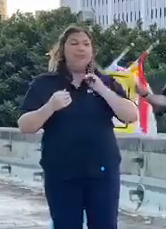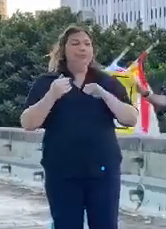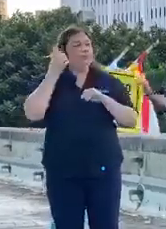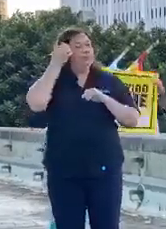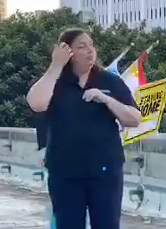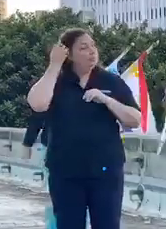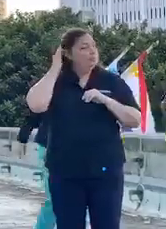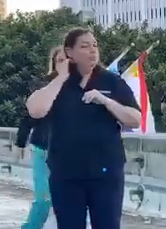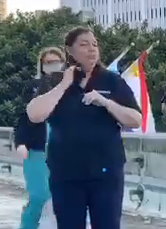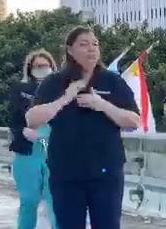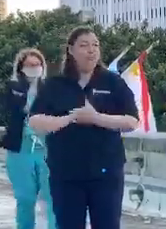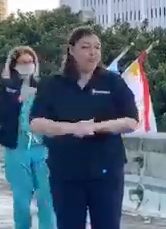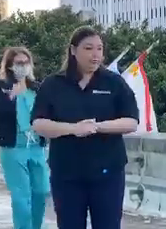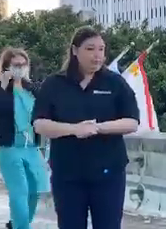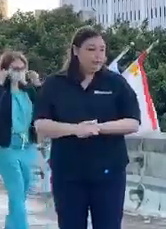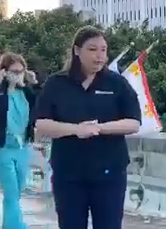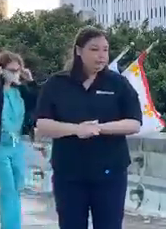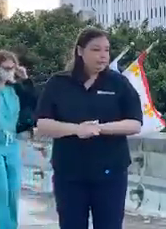here.